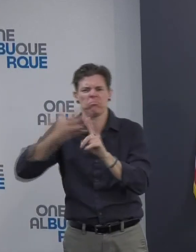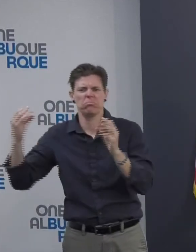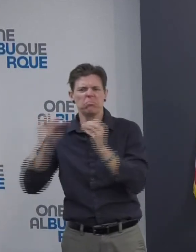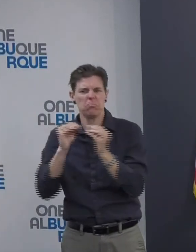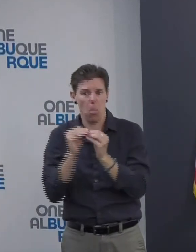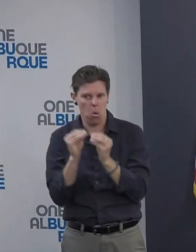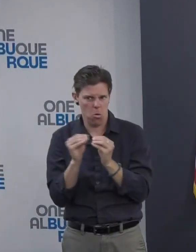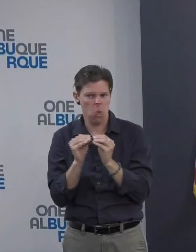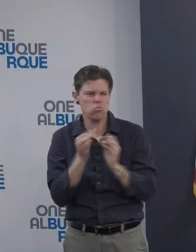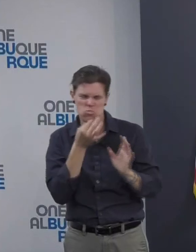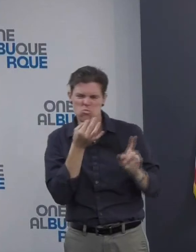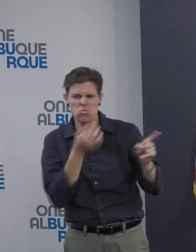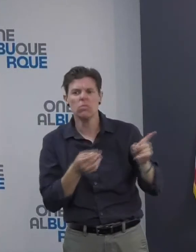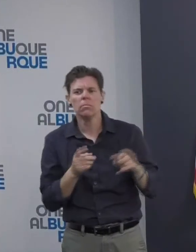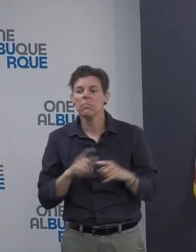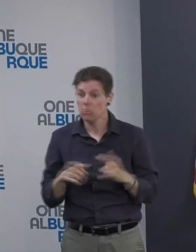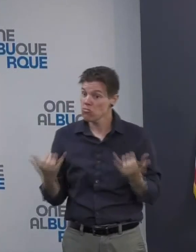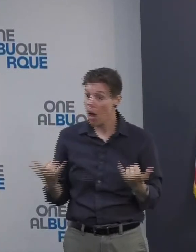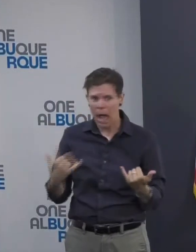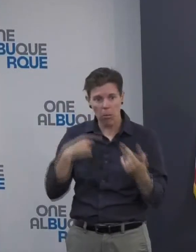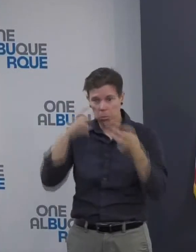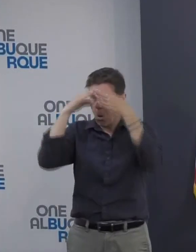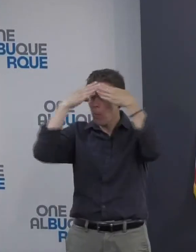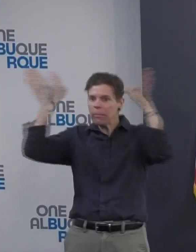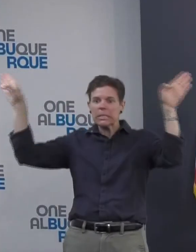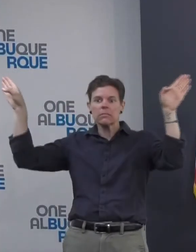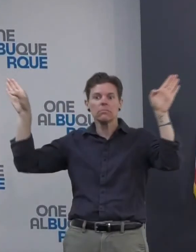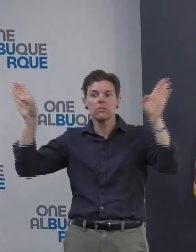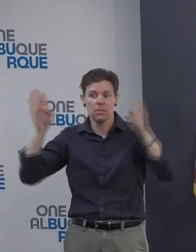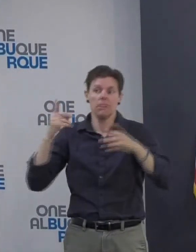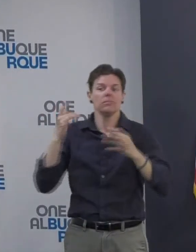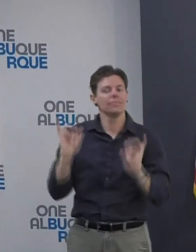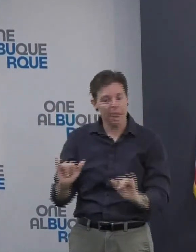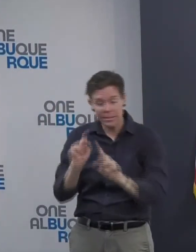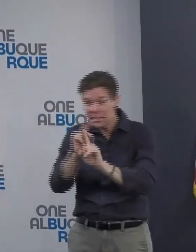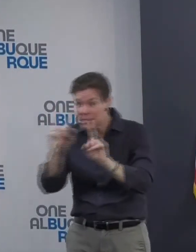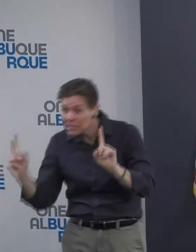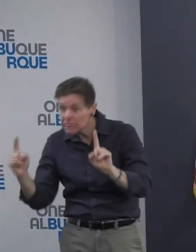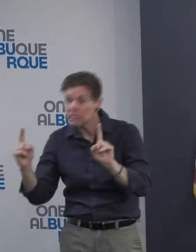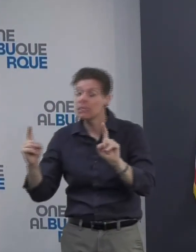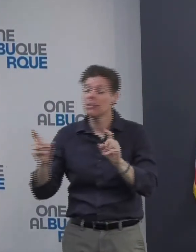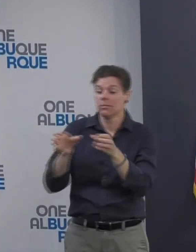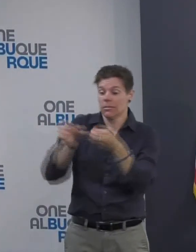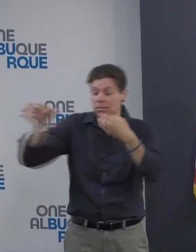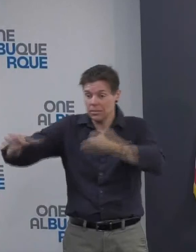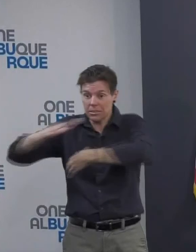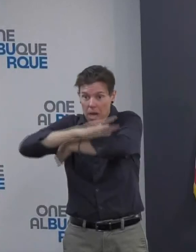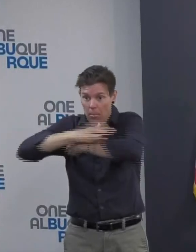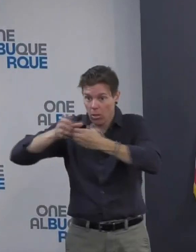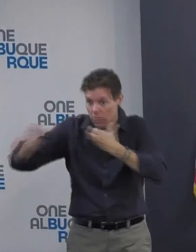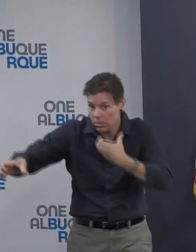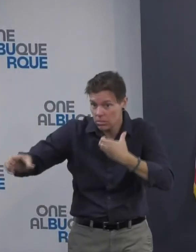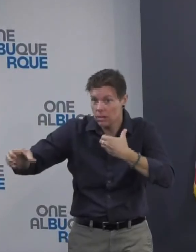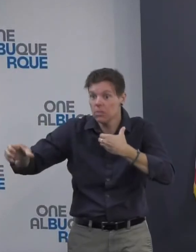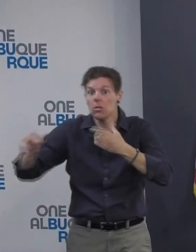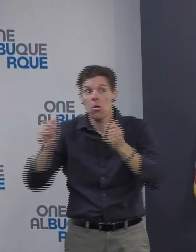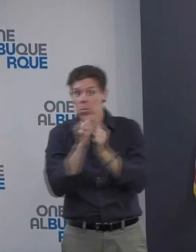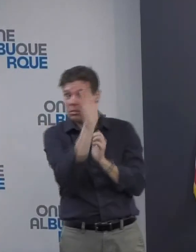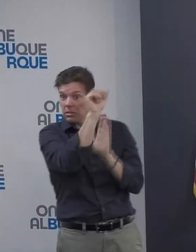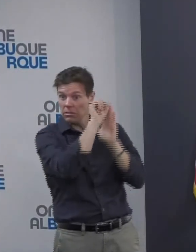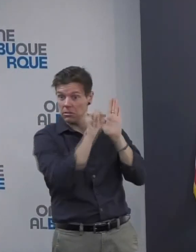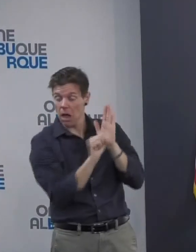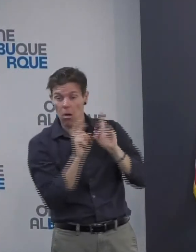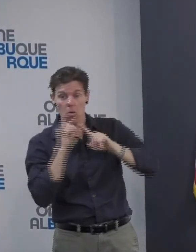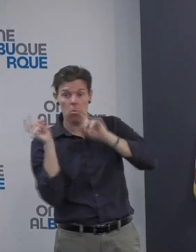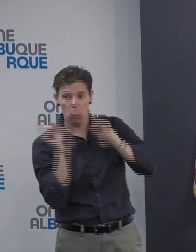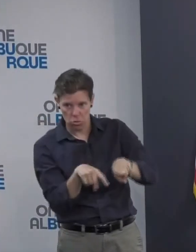socially distanced and state public health order in compliance ways to use all